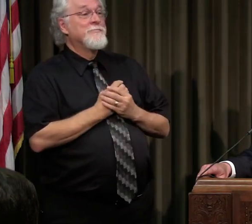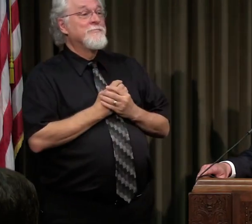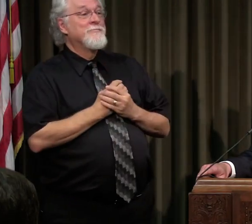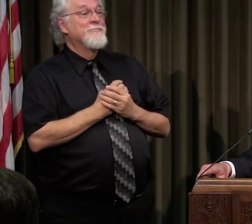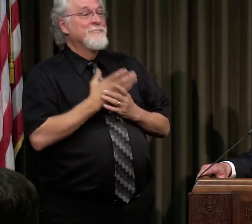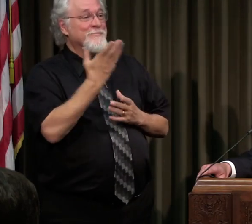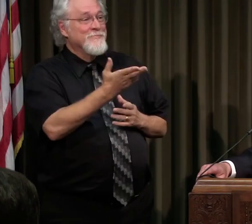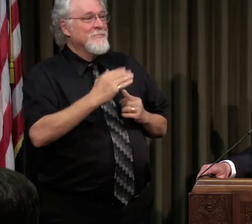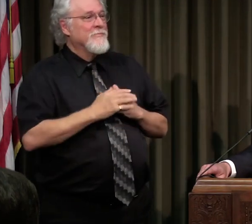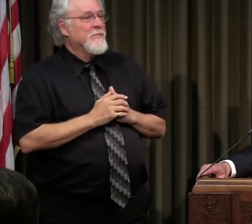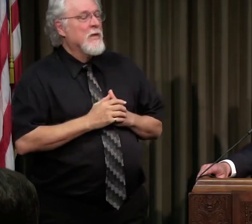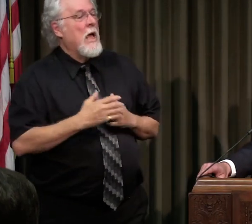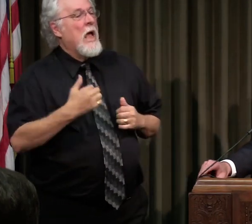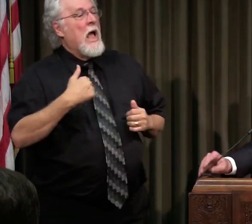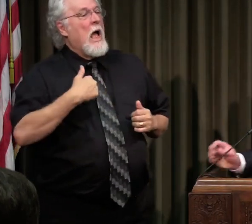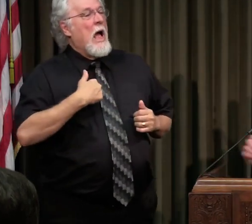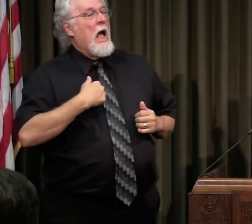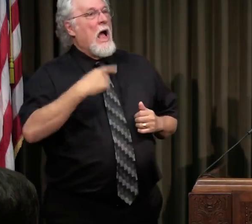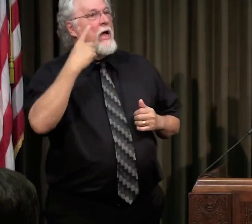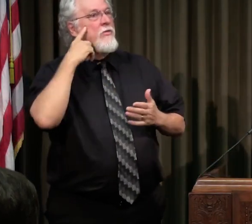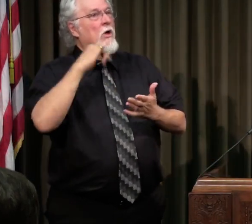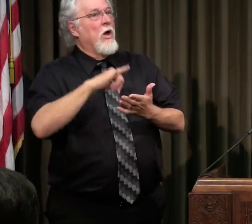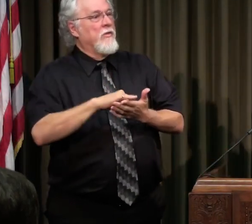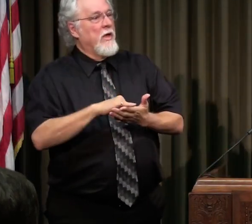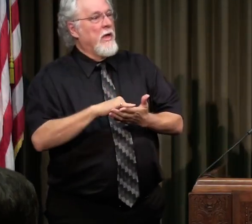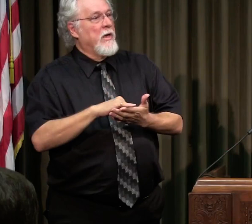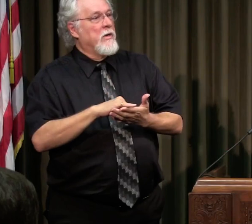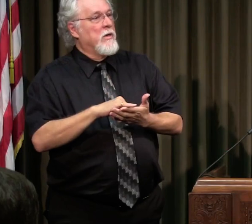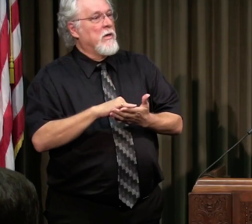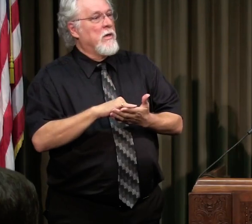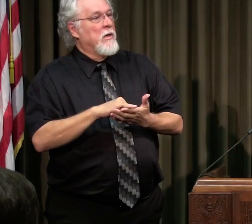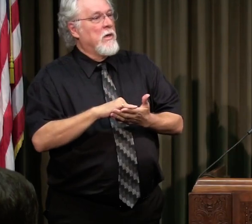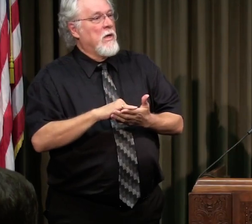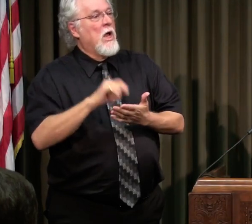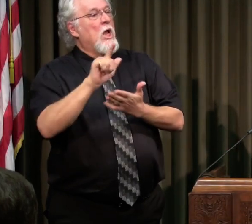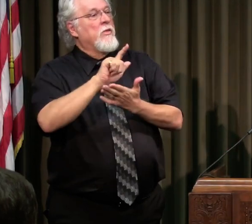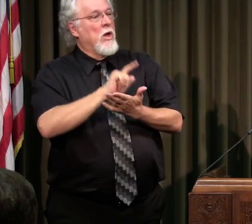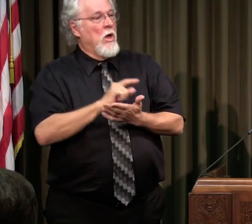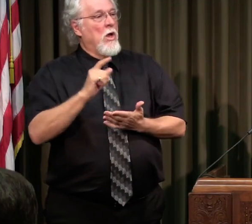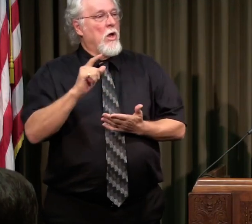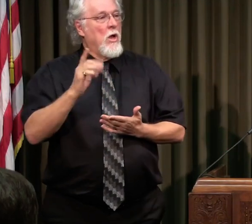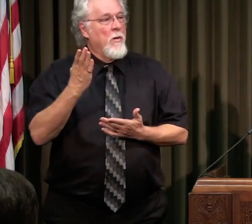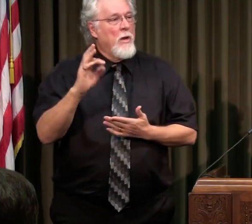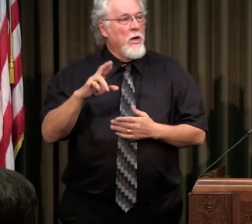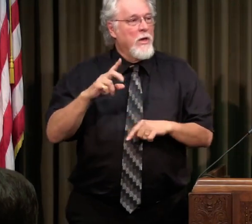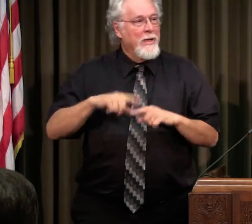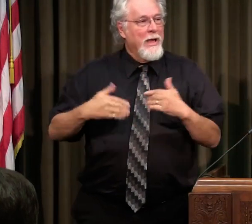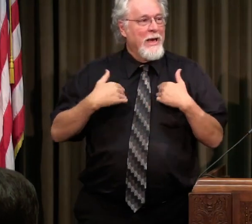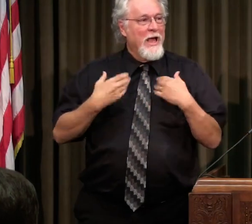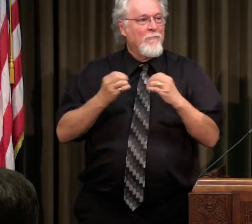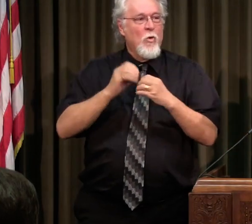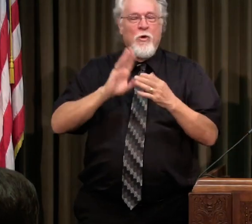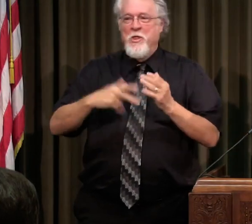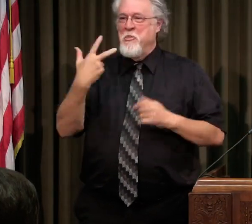Yes, ma'am. I thought that the law in Baton Rouge was that you couldn't have more